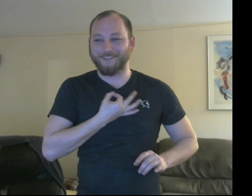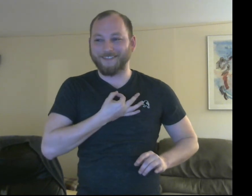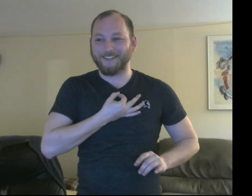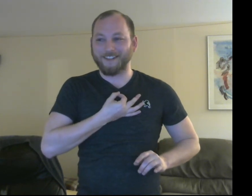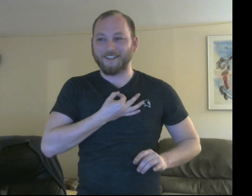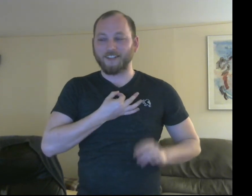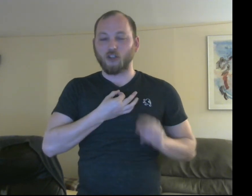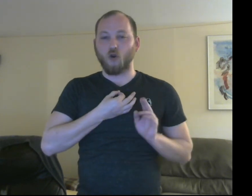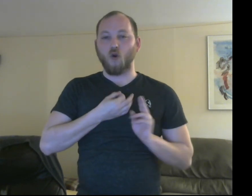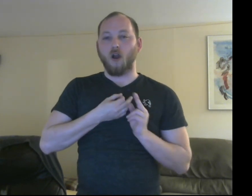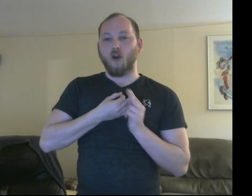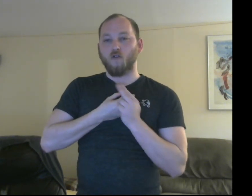it over,